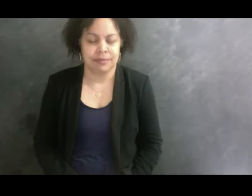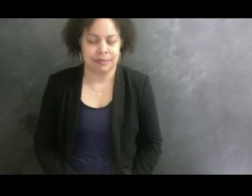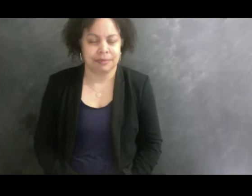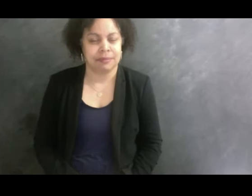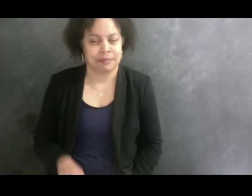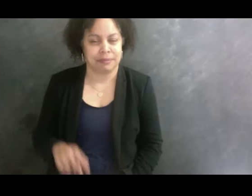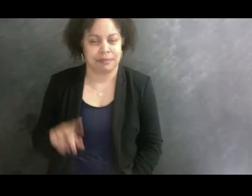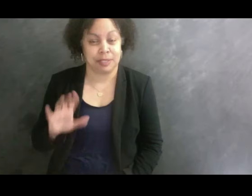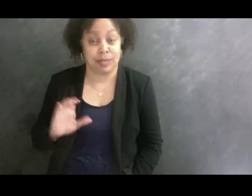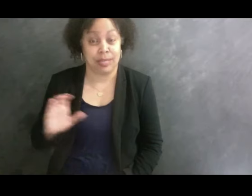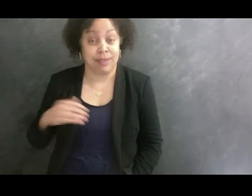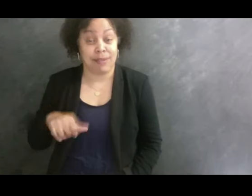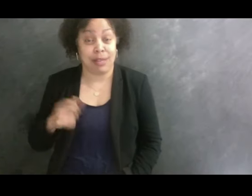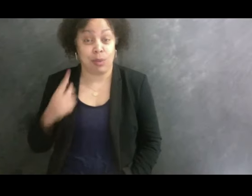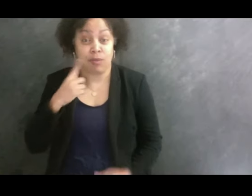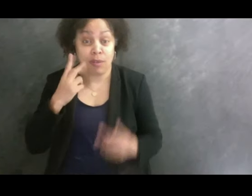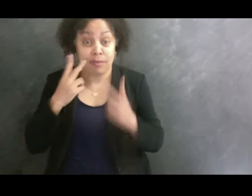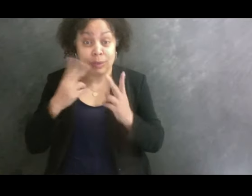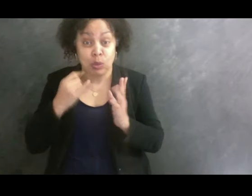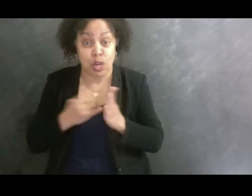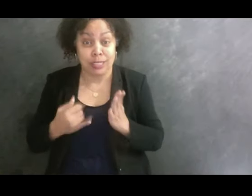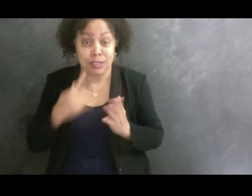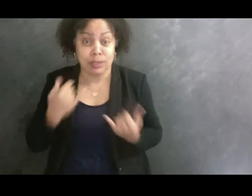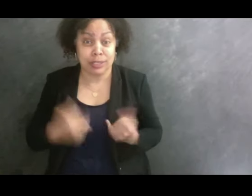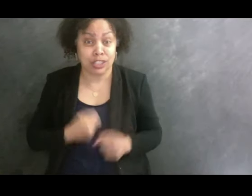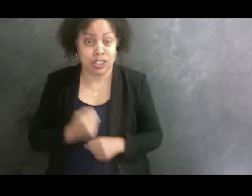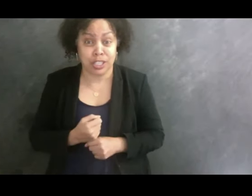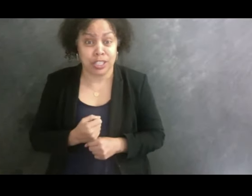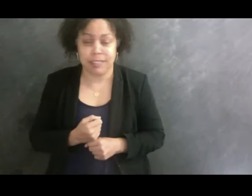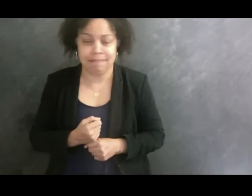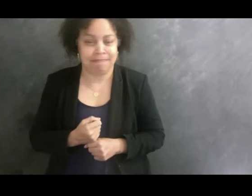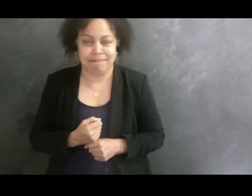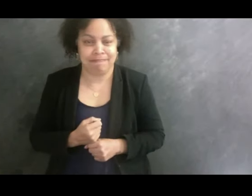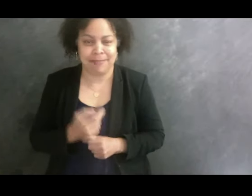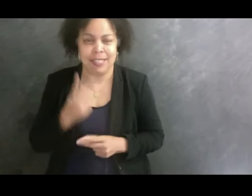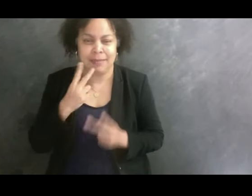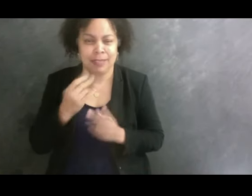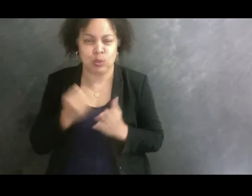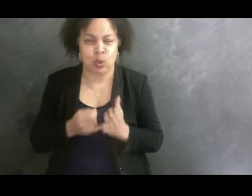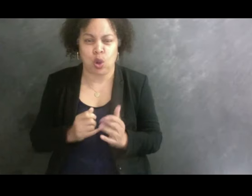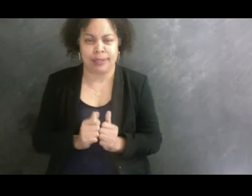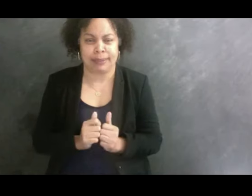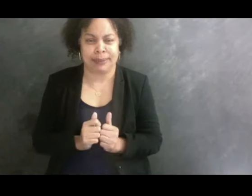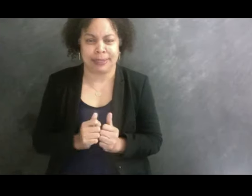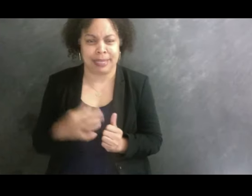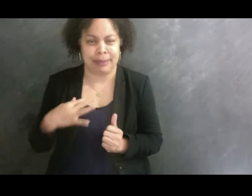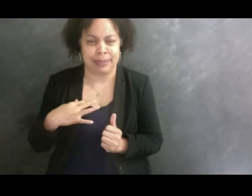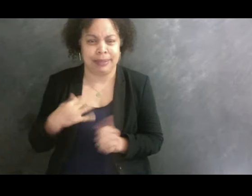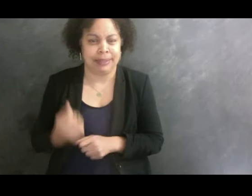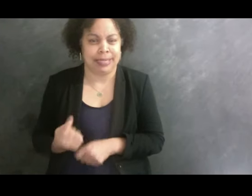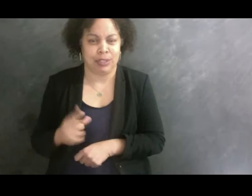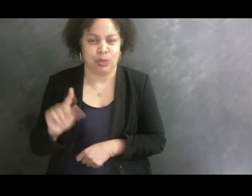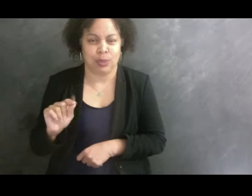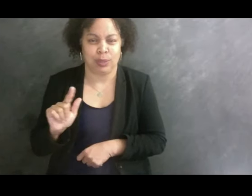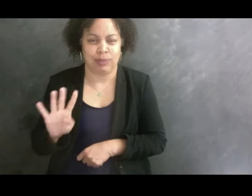another grant option for visual artists this year? Unfortunately, no. The visual arts competition will be next year in 2024. So